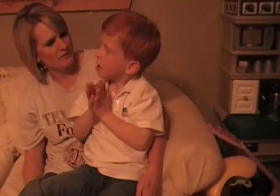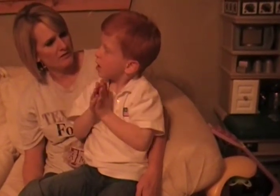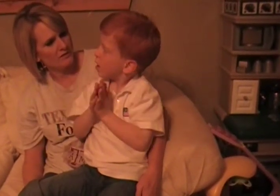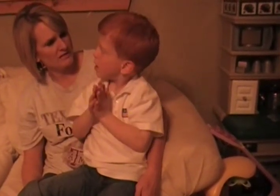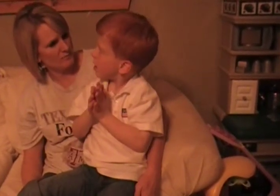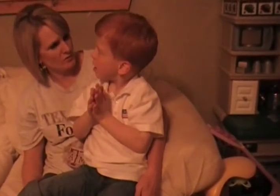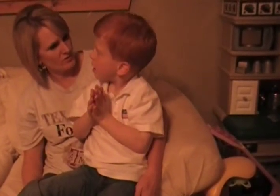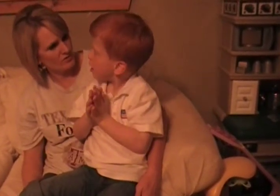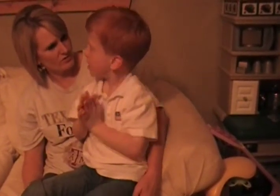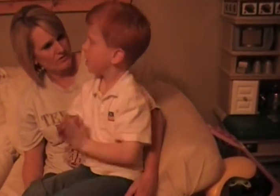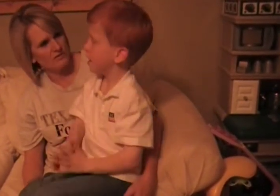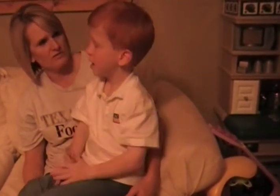Cymbals.